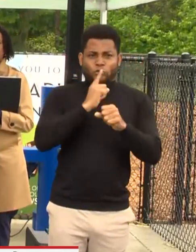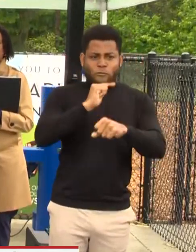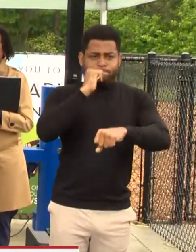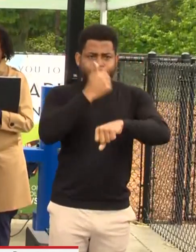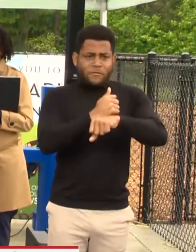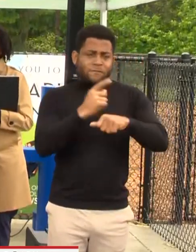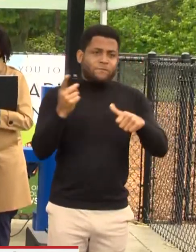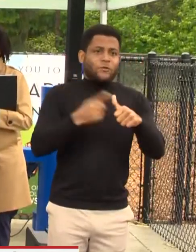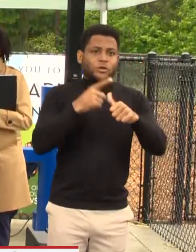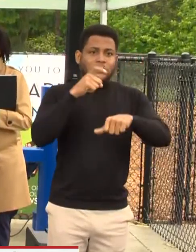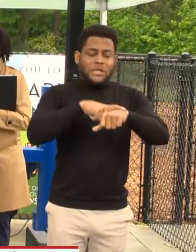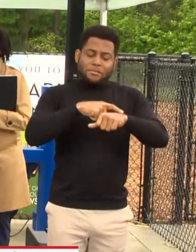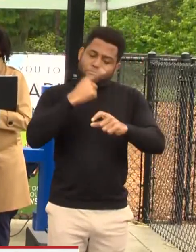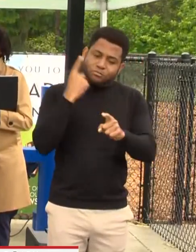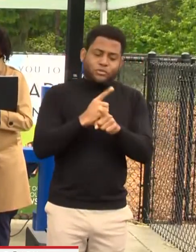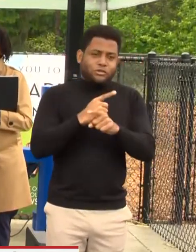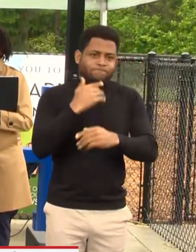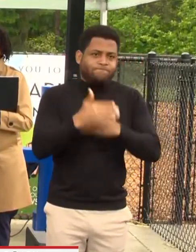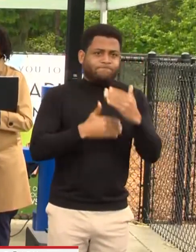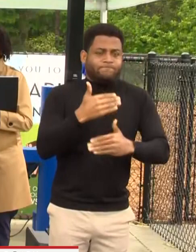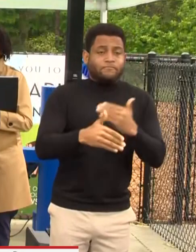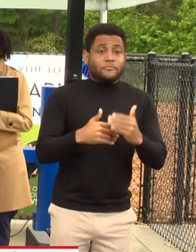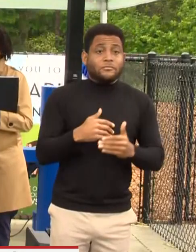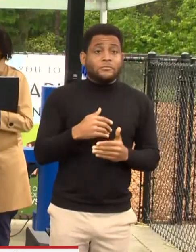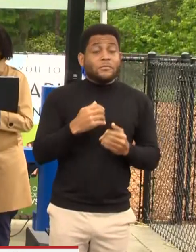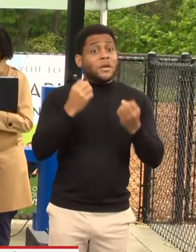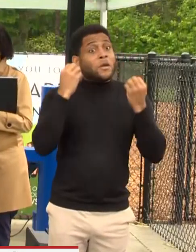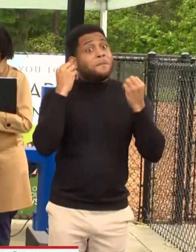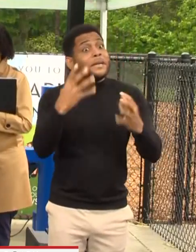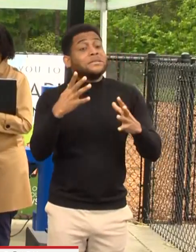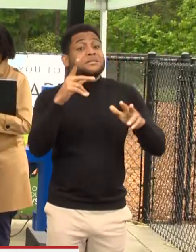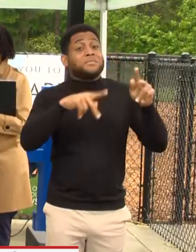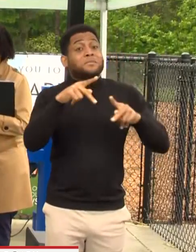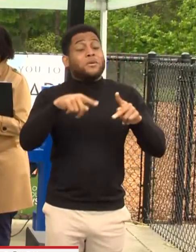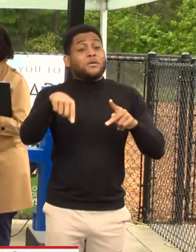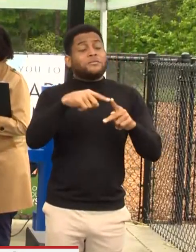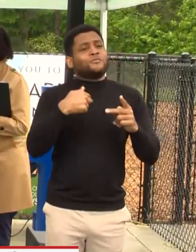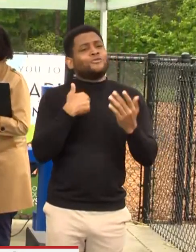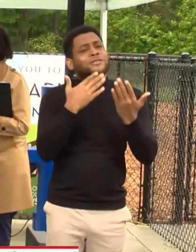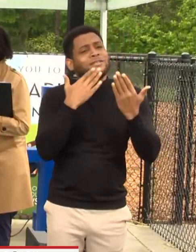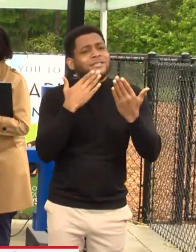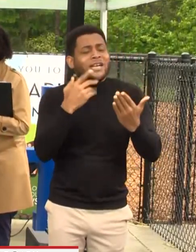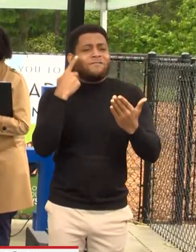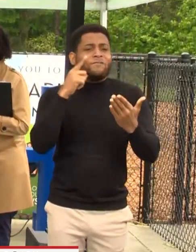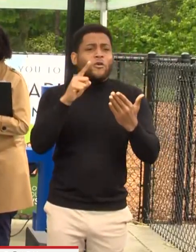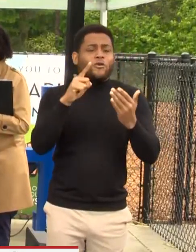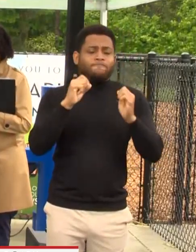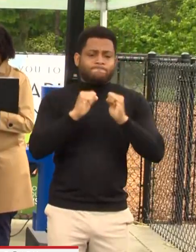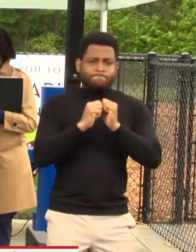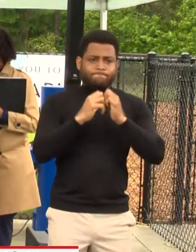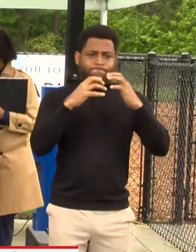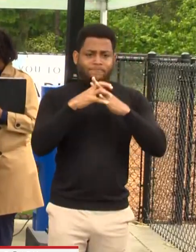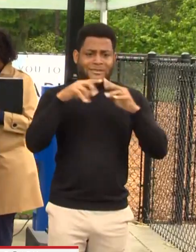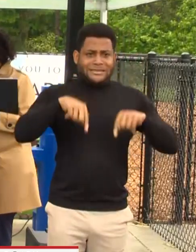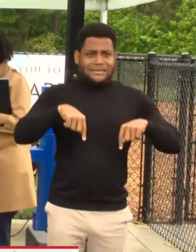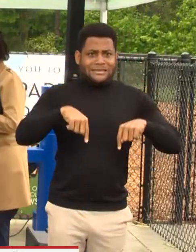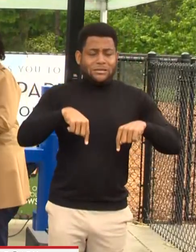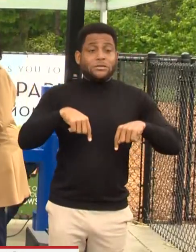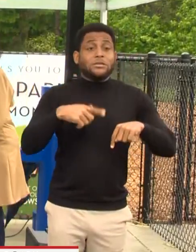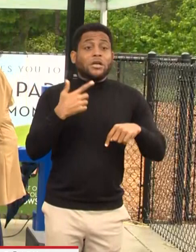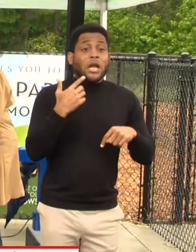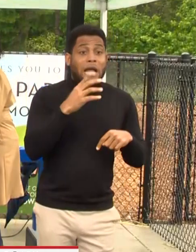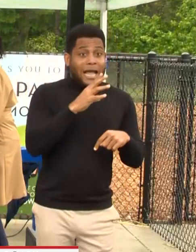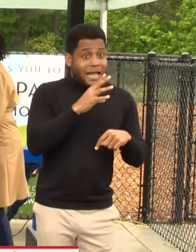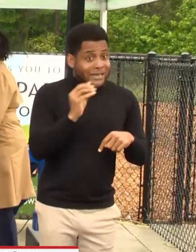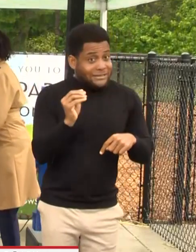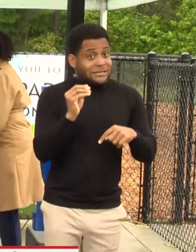just so many folks to thank for bringing this project into fruition. And now I also want to thank our colleagues at the Department of Parks and Recreation.